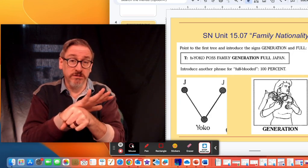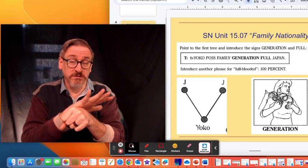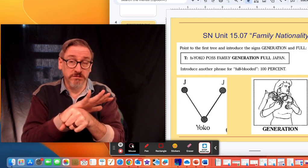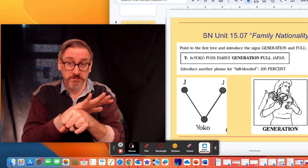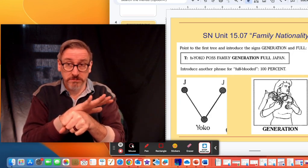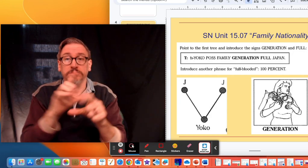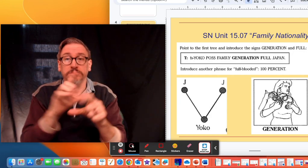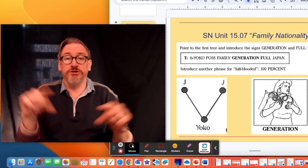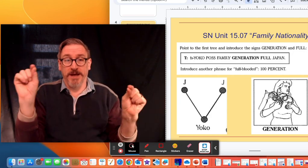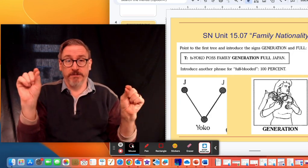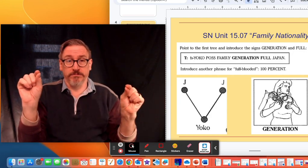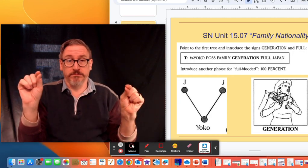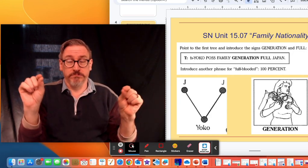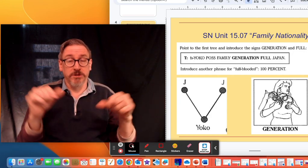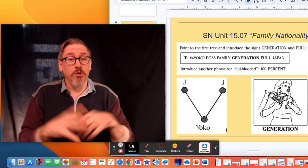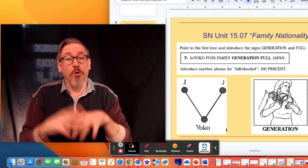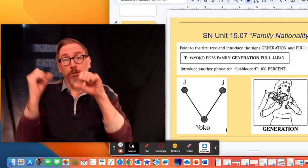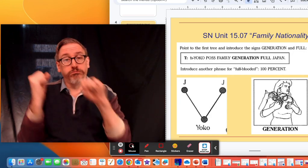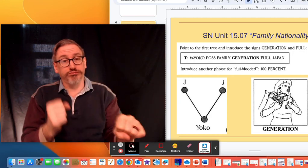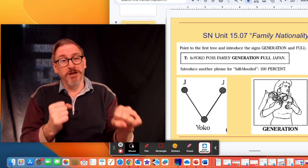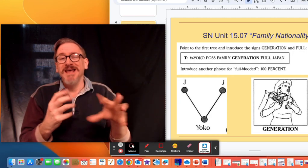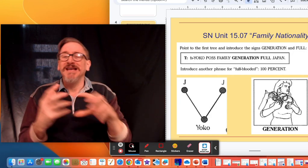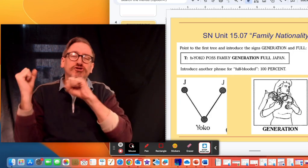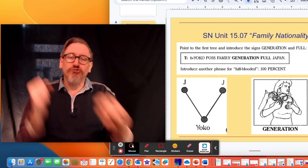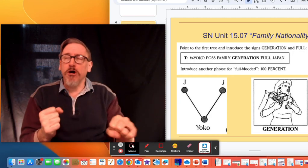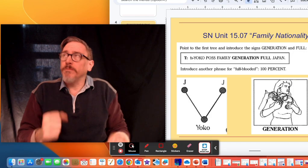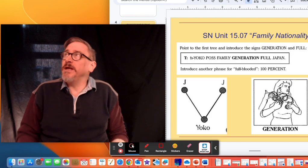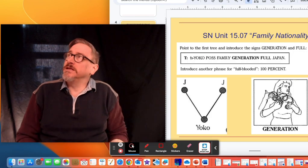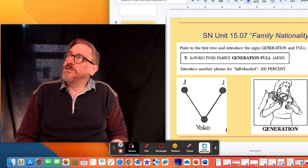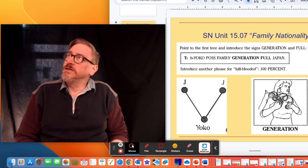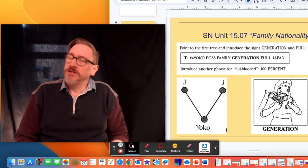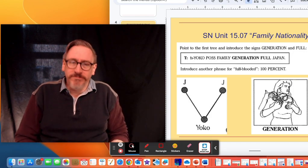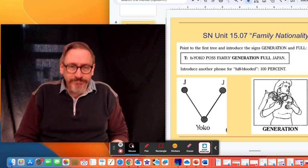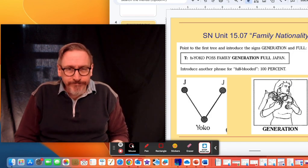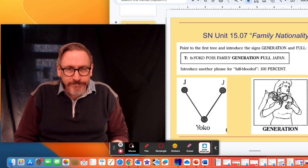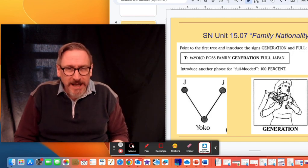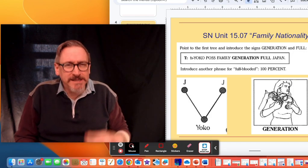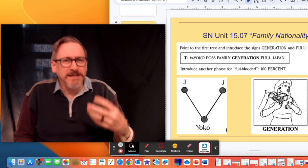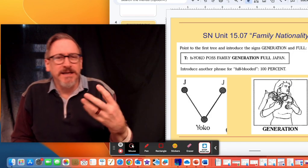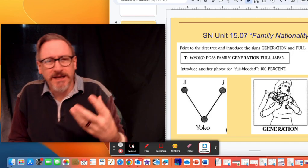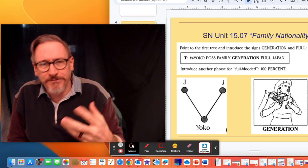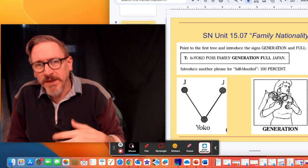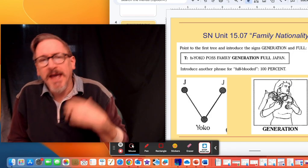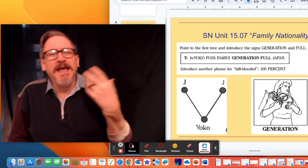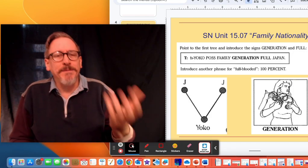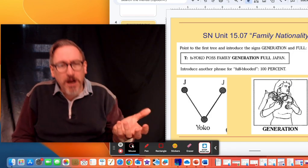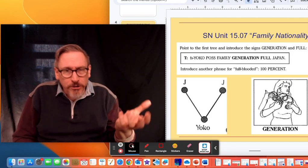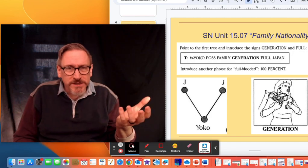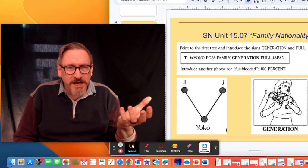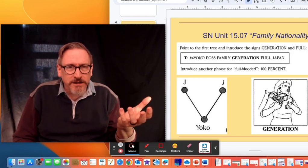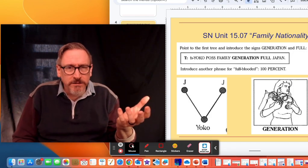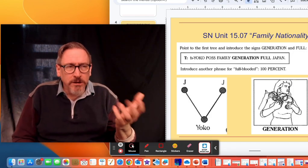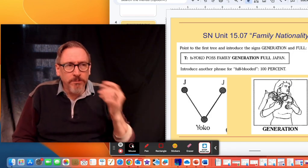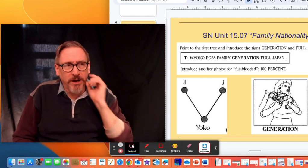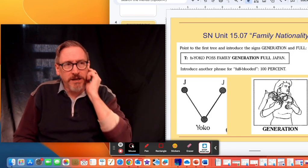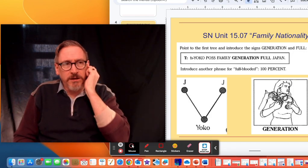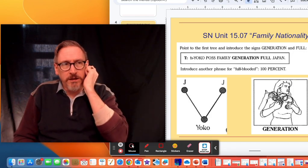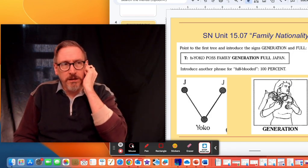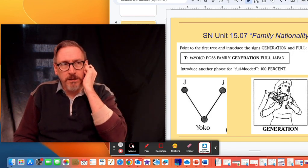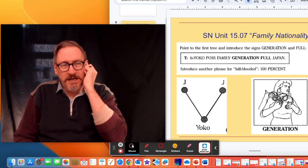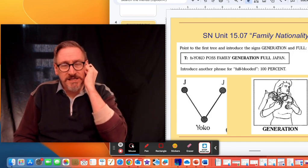Full Japan. Or strong means is it can mean 100%,